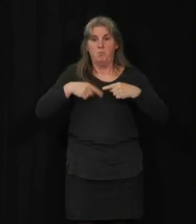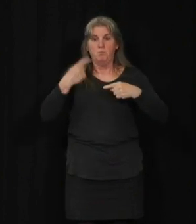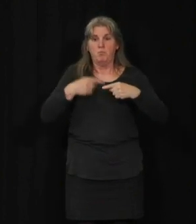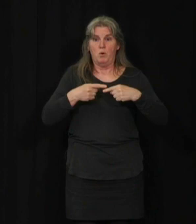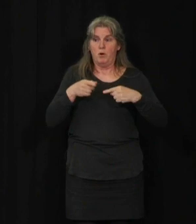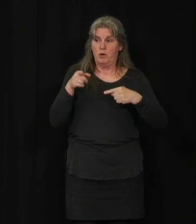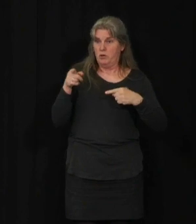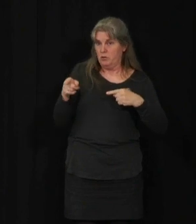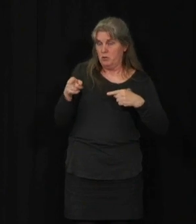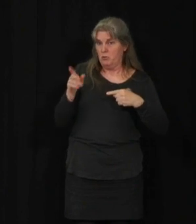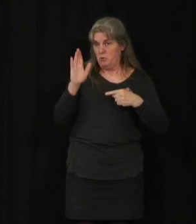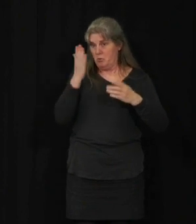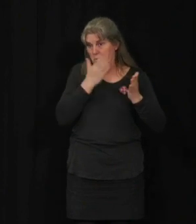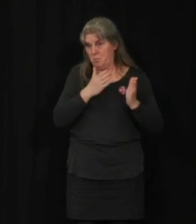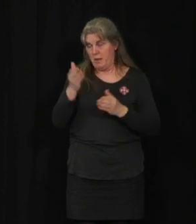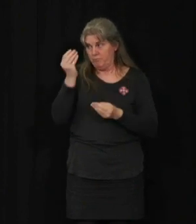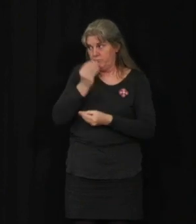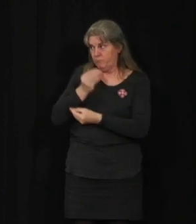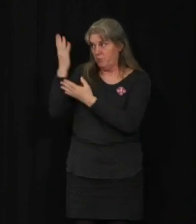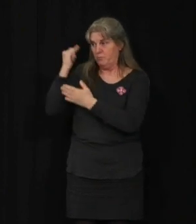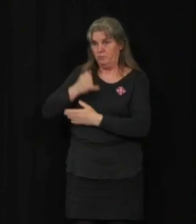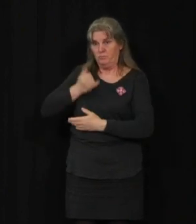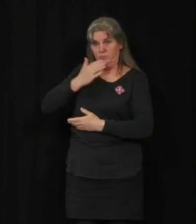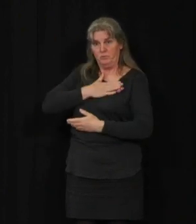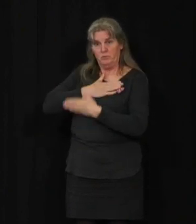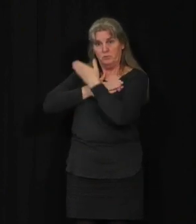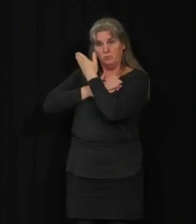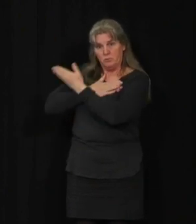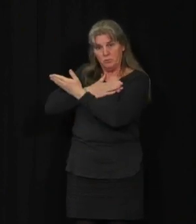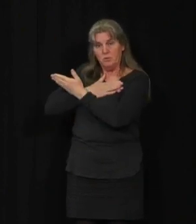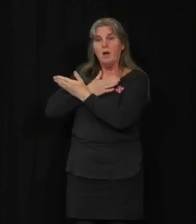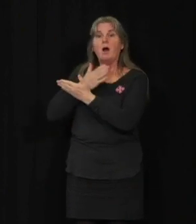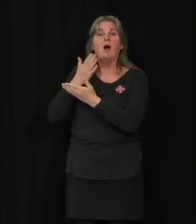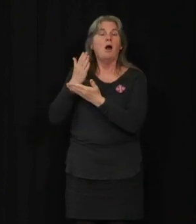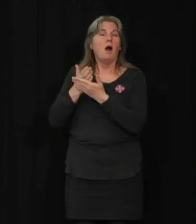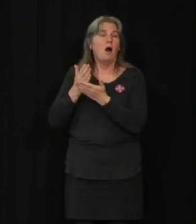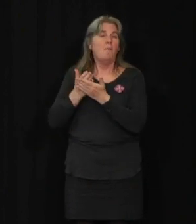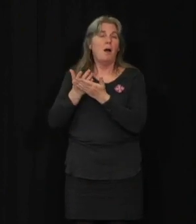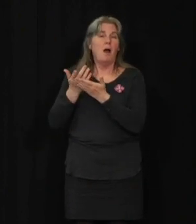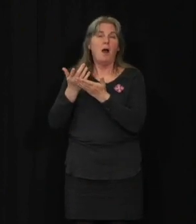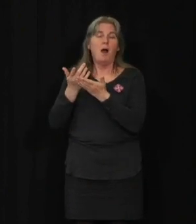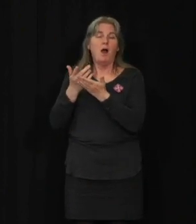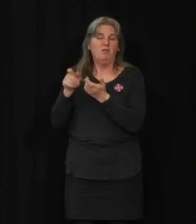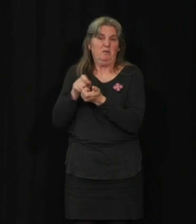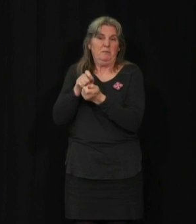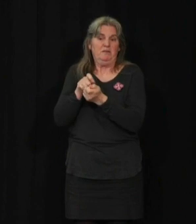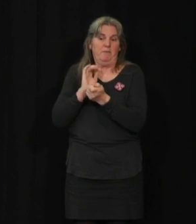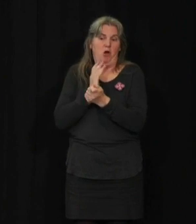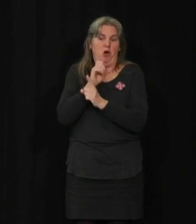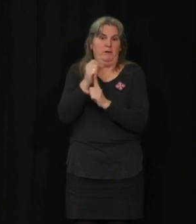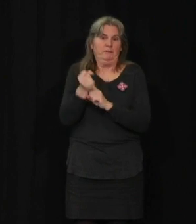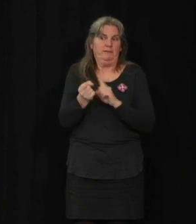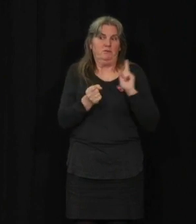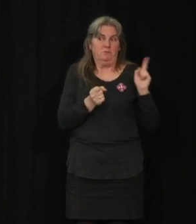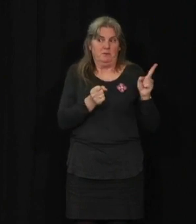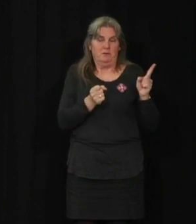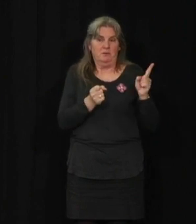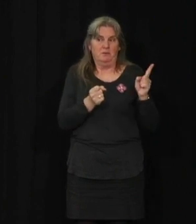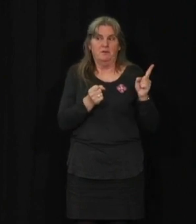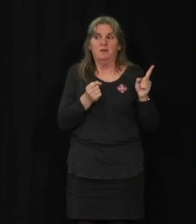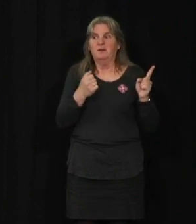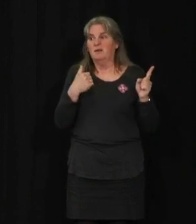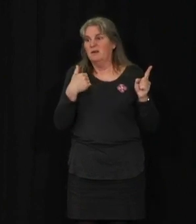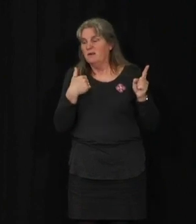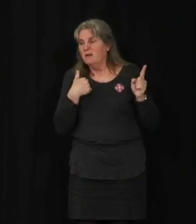any plans to mention to Prime Minister Trudeau about a potential, and I'll localize the situation where, we have a Pleasant camp and